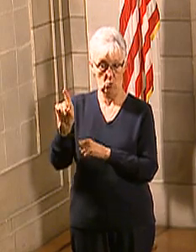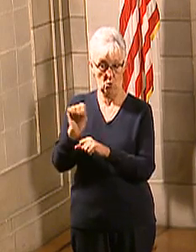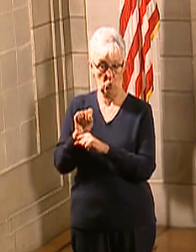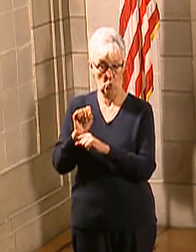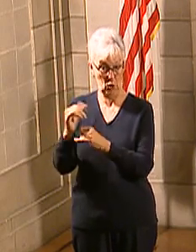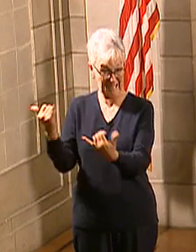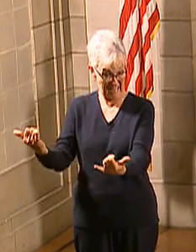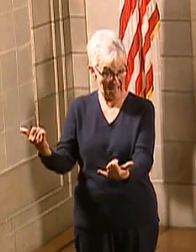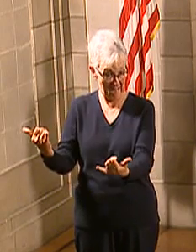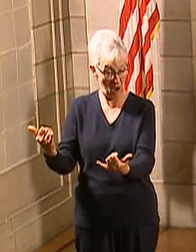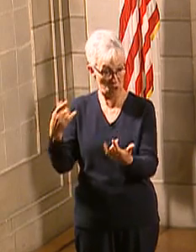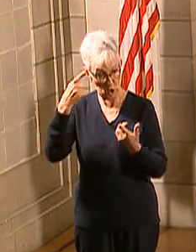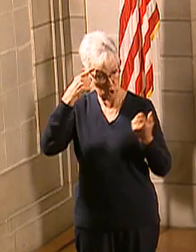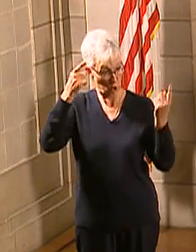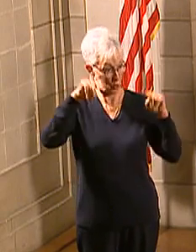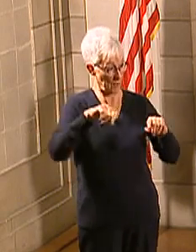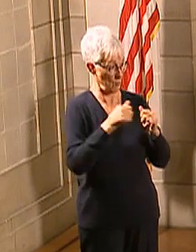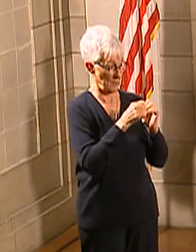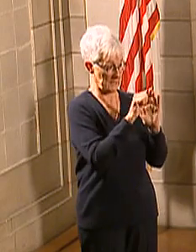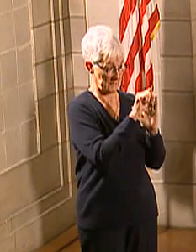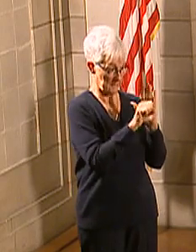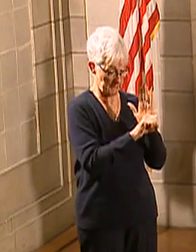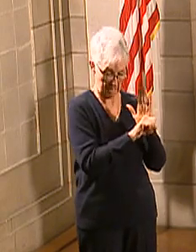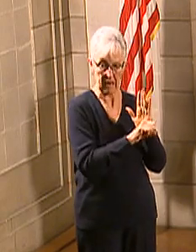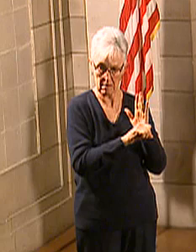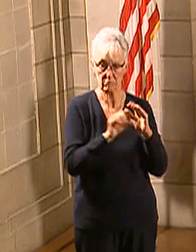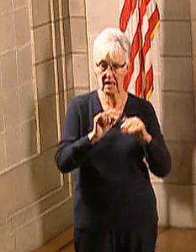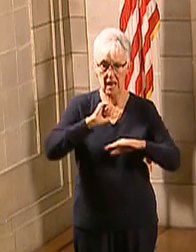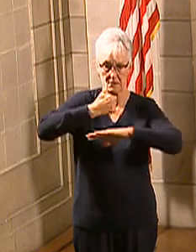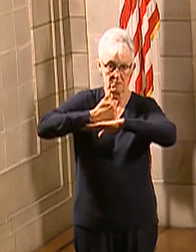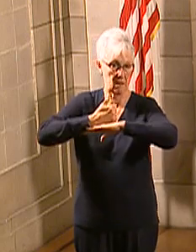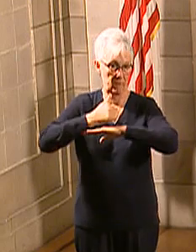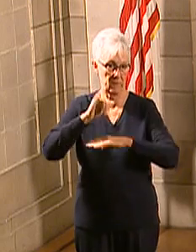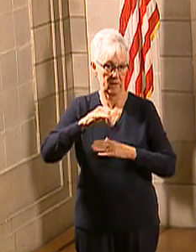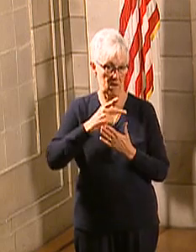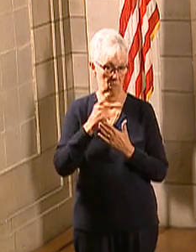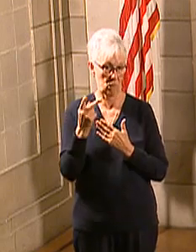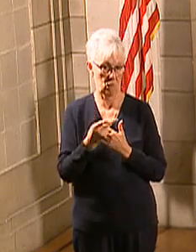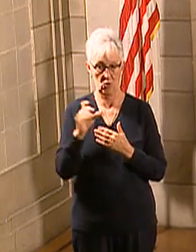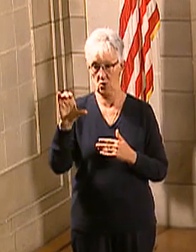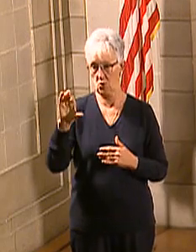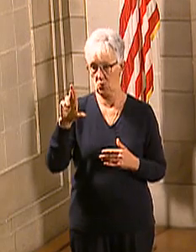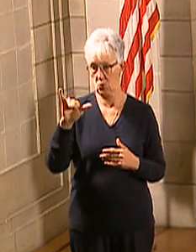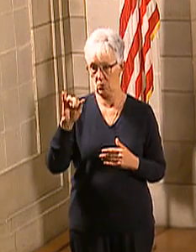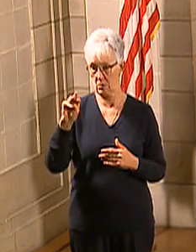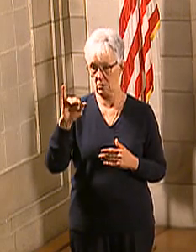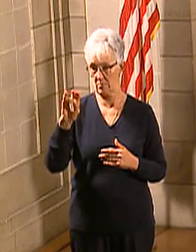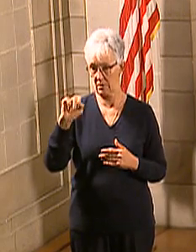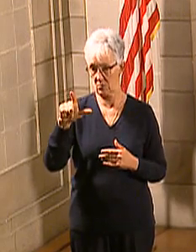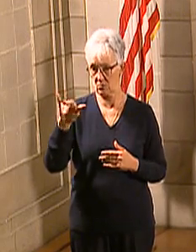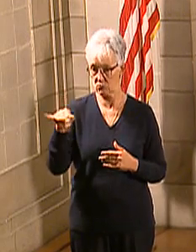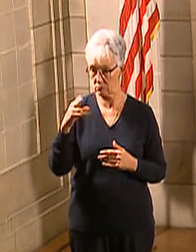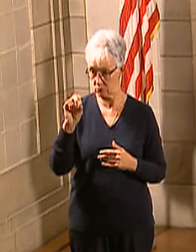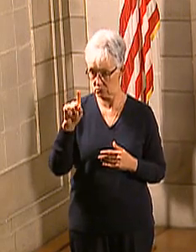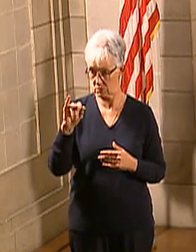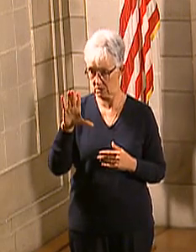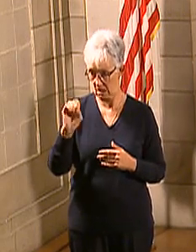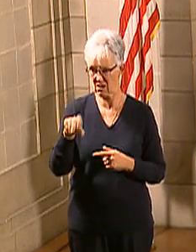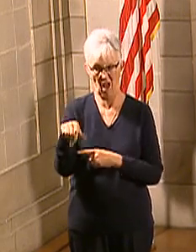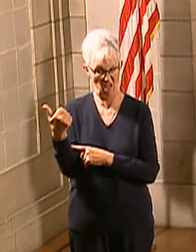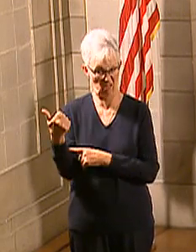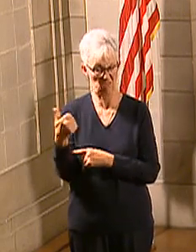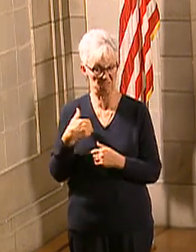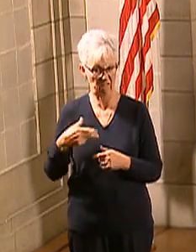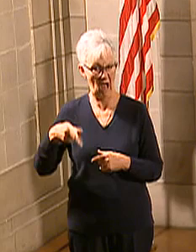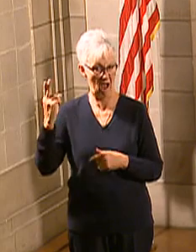in addition to skilled and technical, we are looking at business, as I mentioned. Criminal justice is another one with a high need. Healthcare areas.